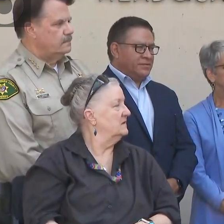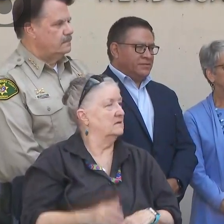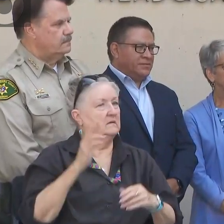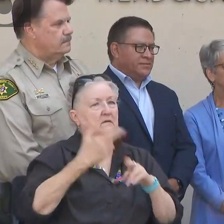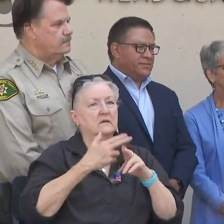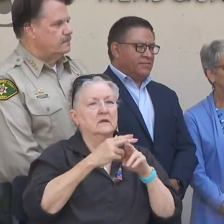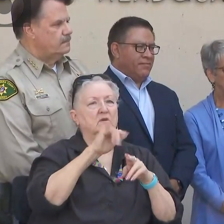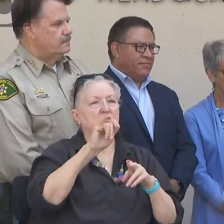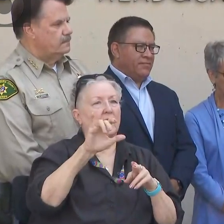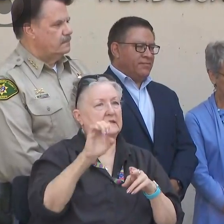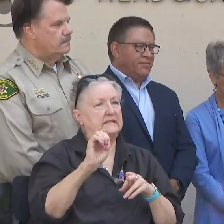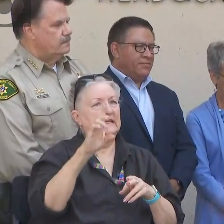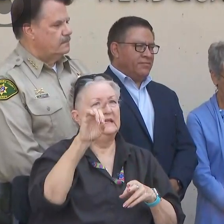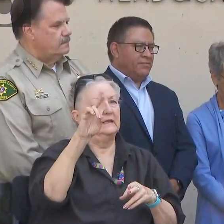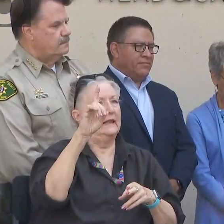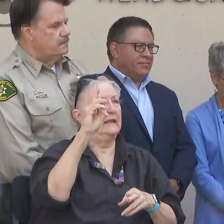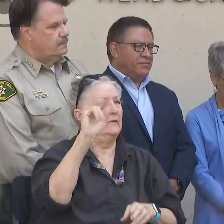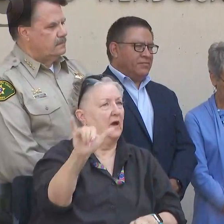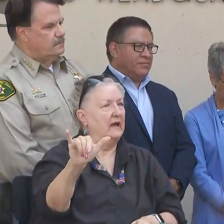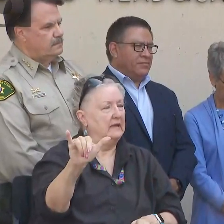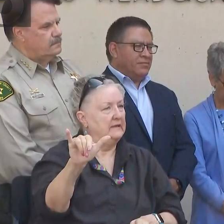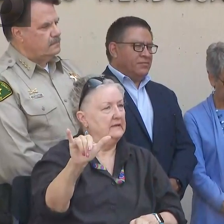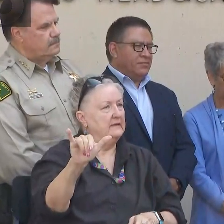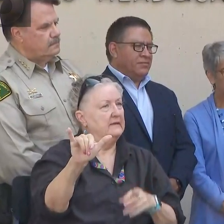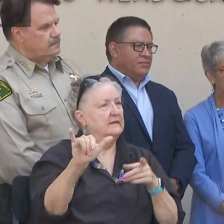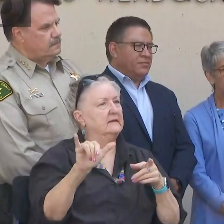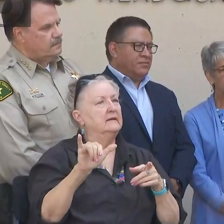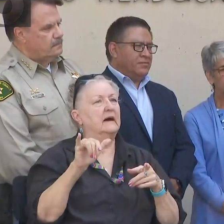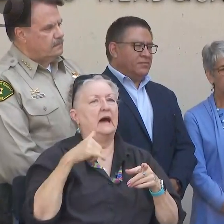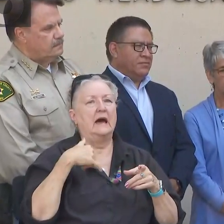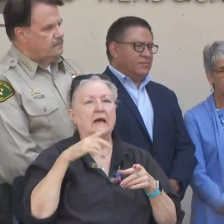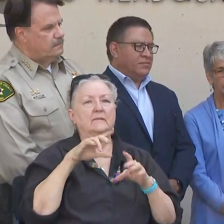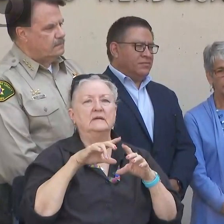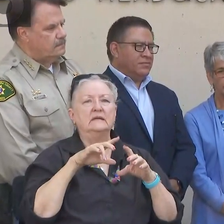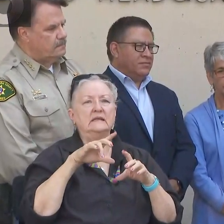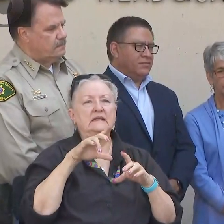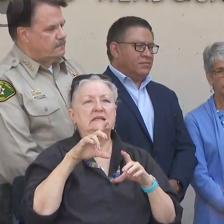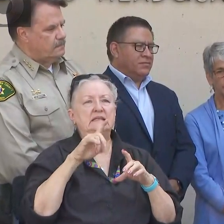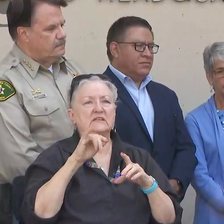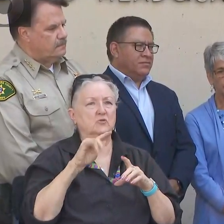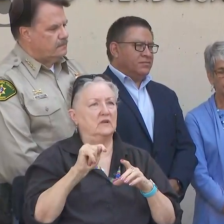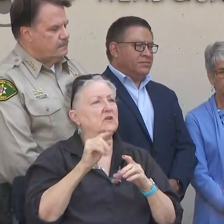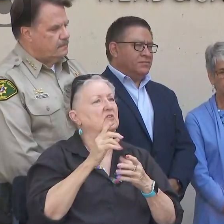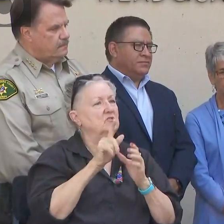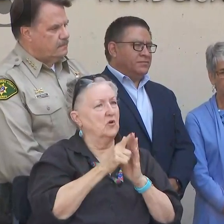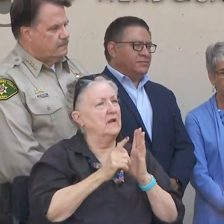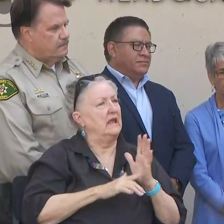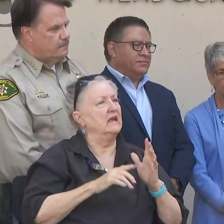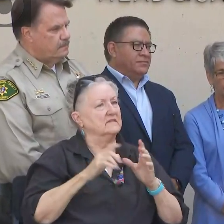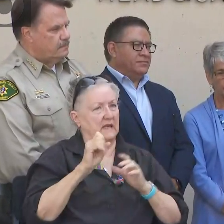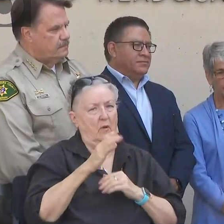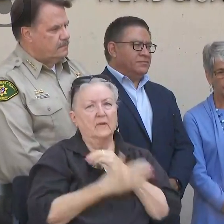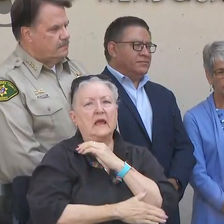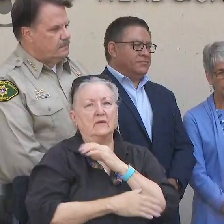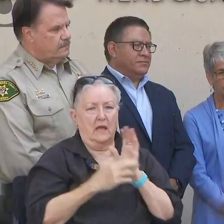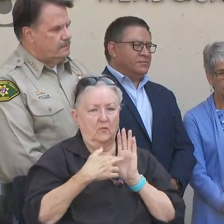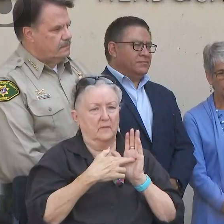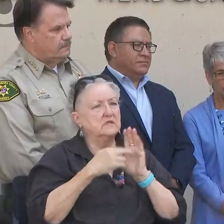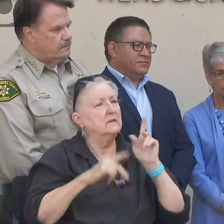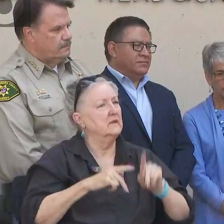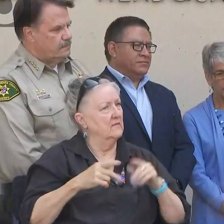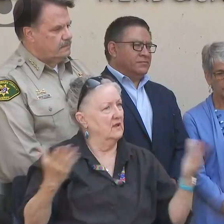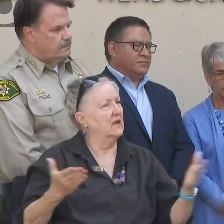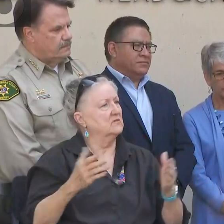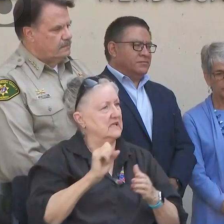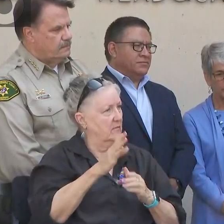My name is Joyce Dudley, D-U-D-L-E-Y. I am the District Attorney of Santa Barbara County. I represent the people of